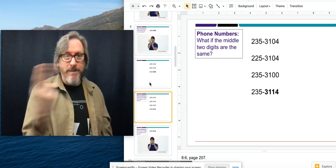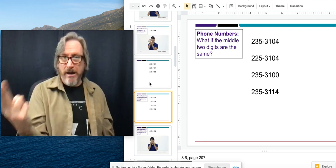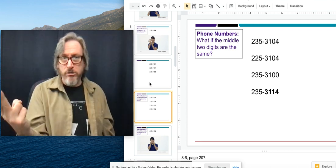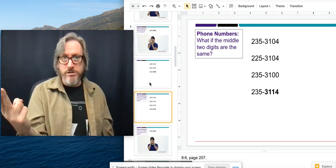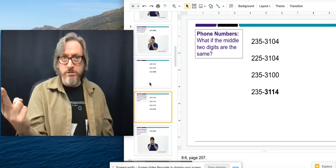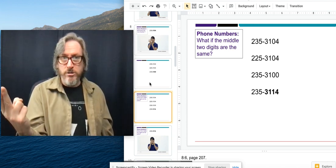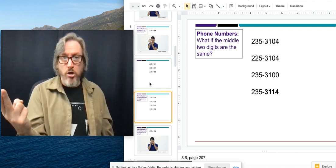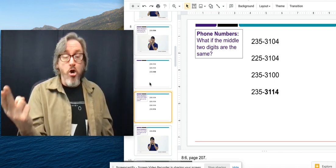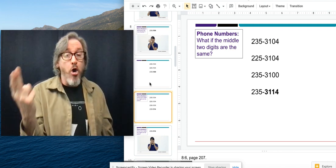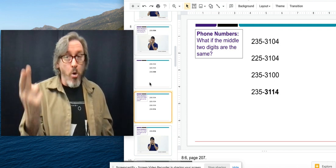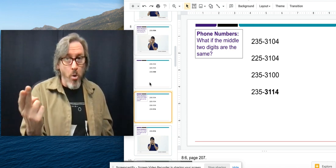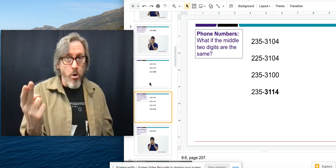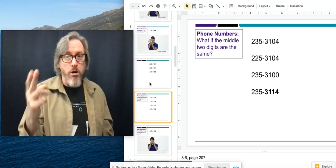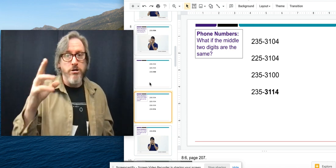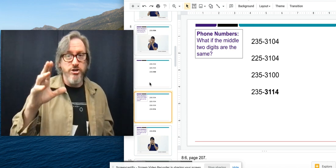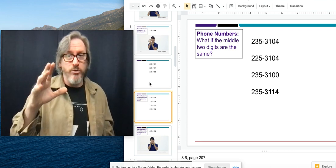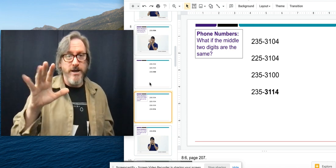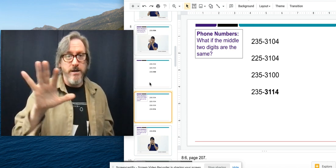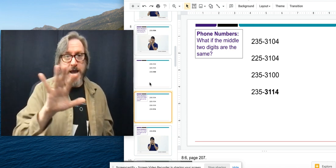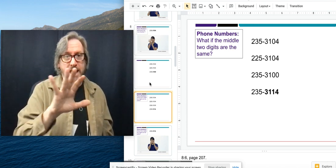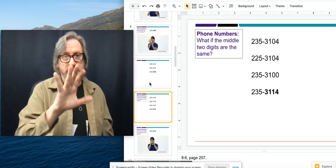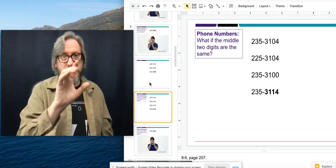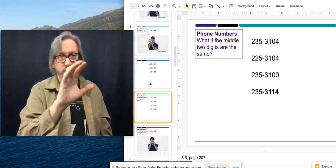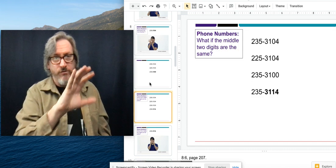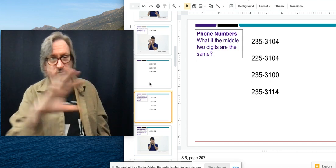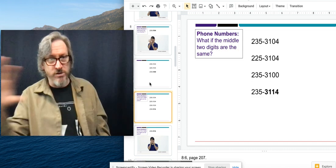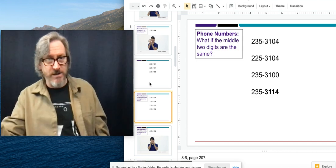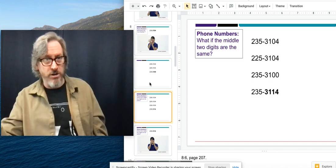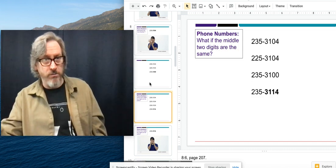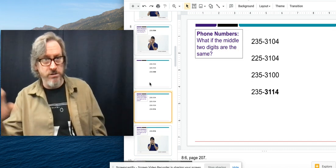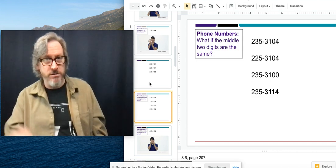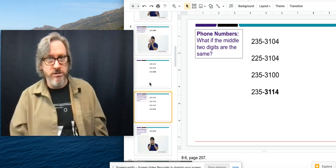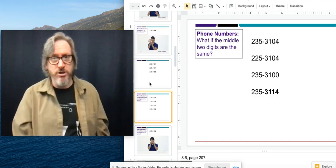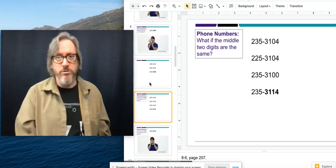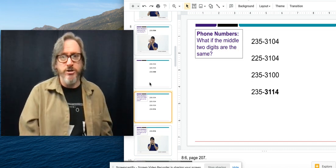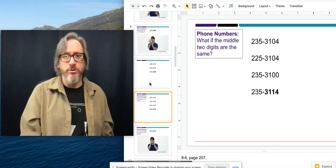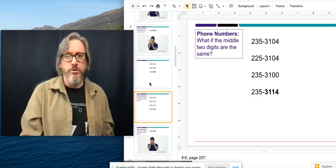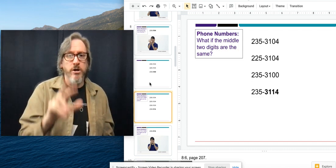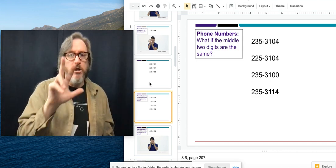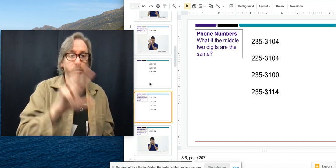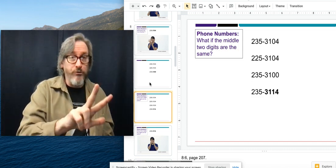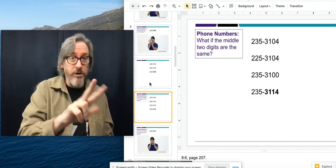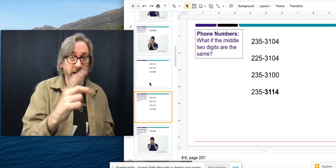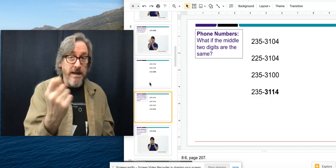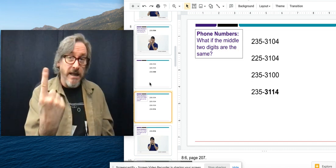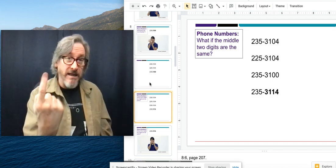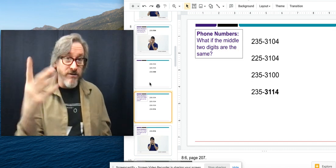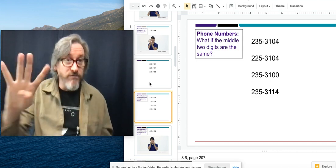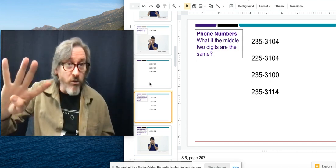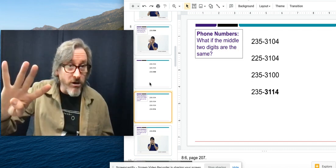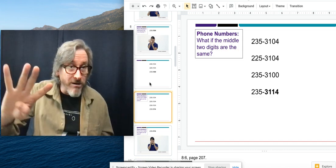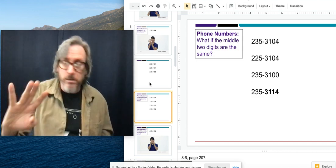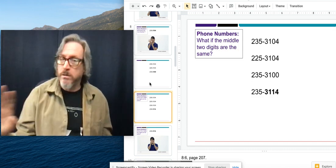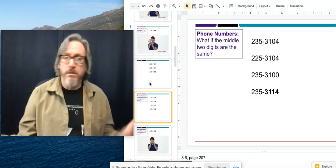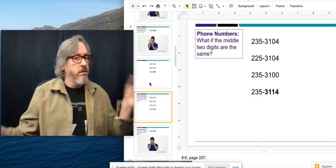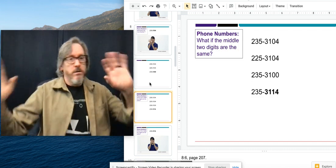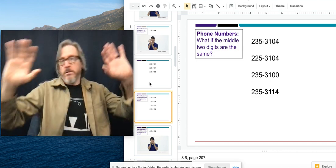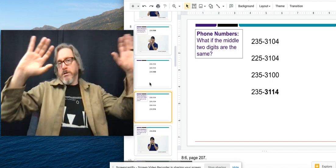do it in pairs or do it as 4 separate numbers. Don't do 3, 11,